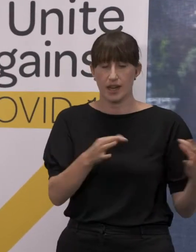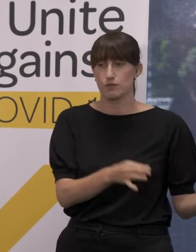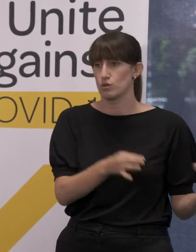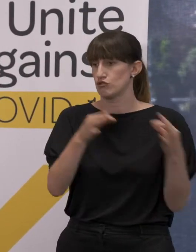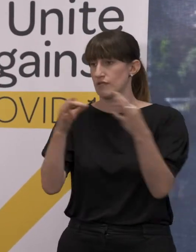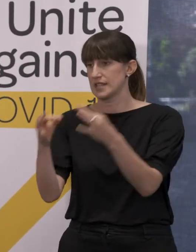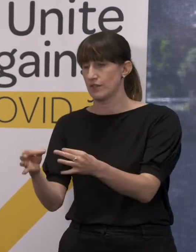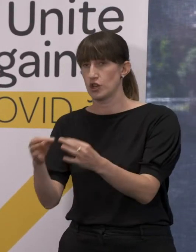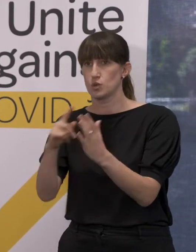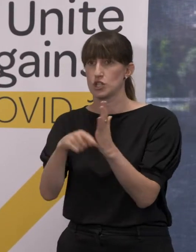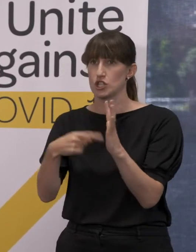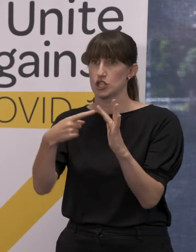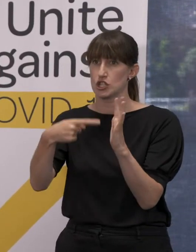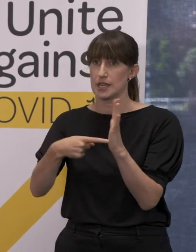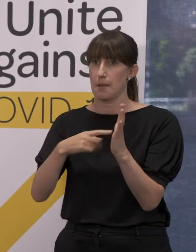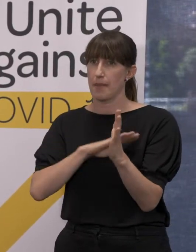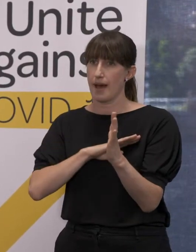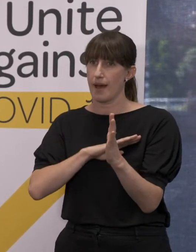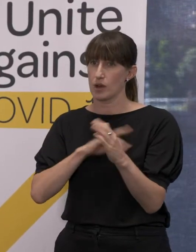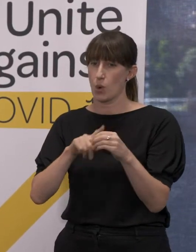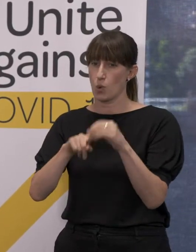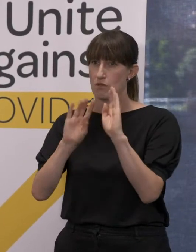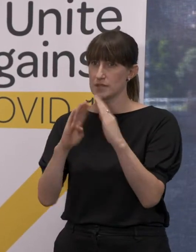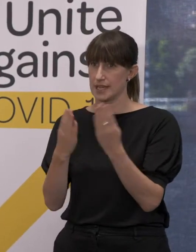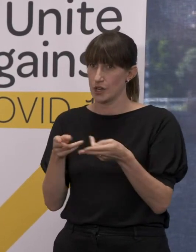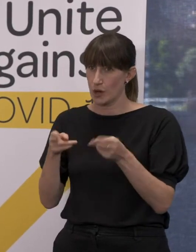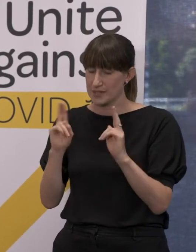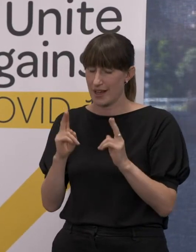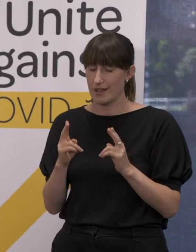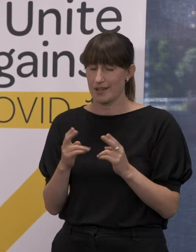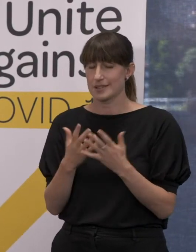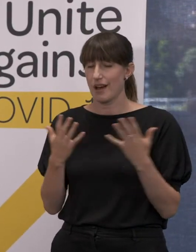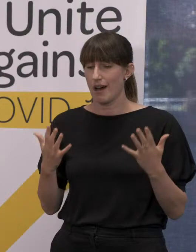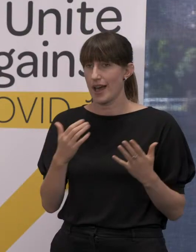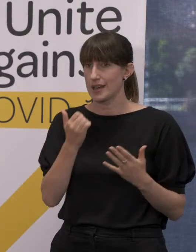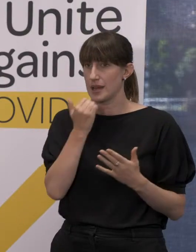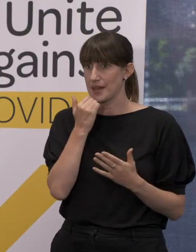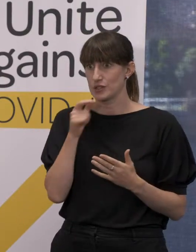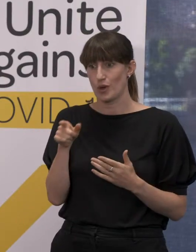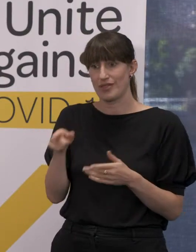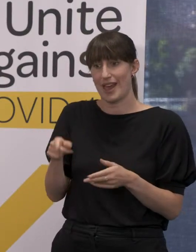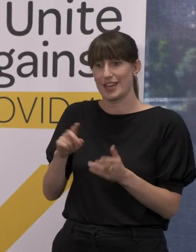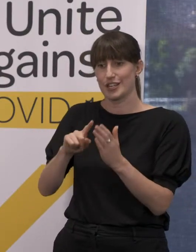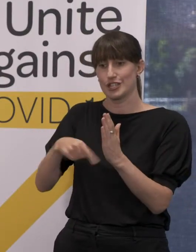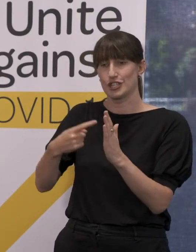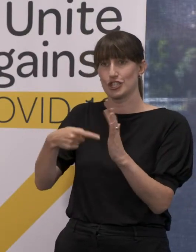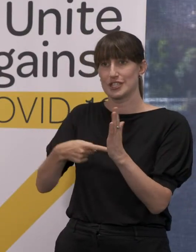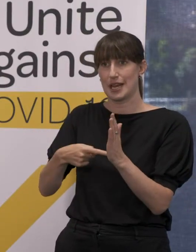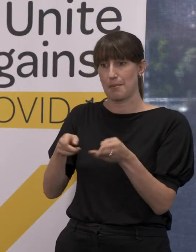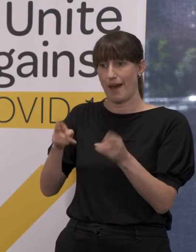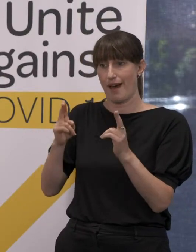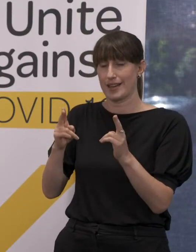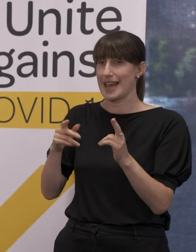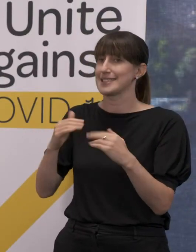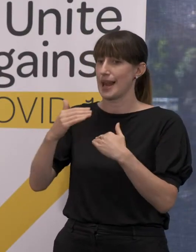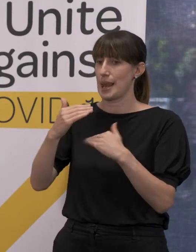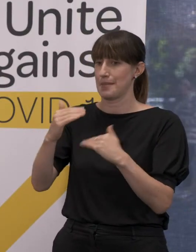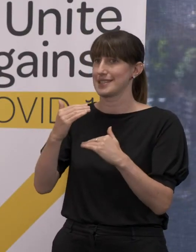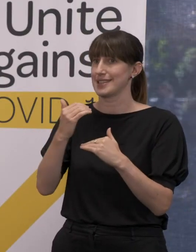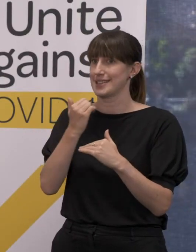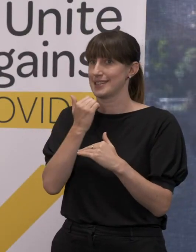quite a large number, and so there is a finite number of spaces at the quarantine facility, so that's also important to take into